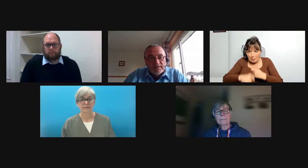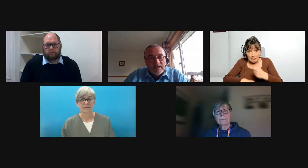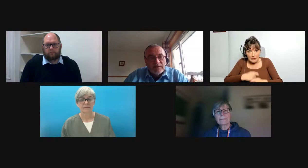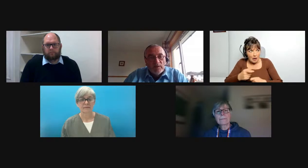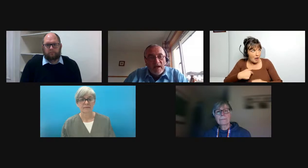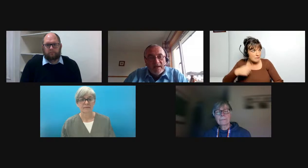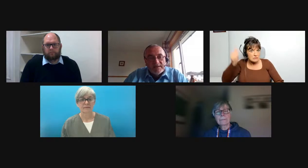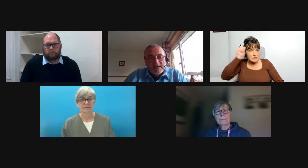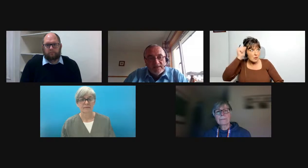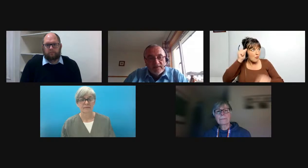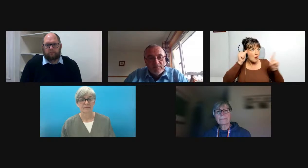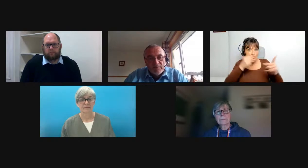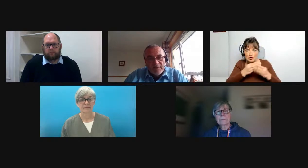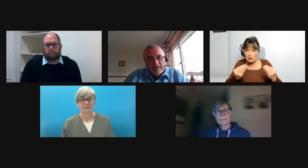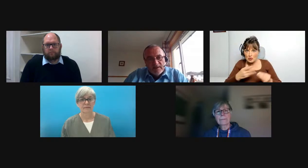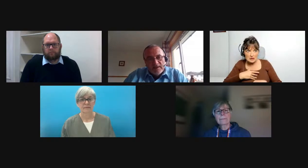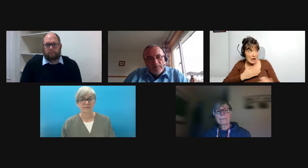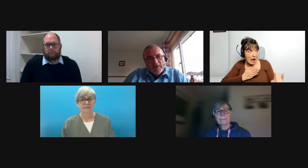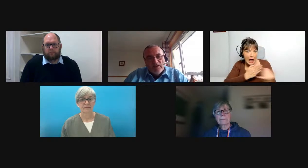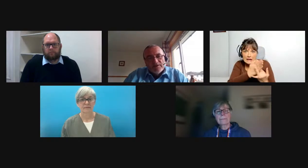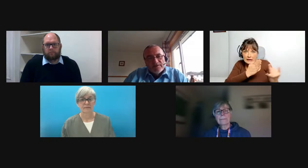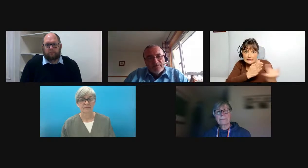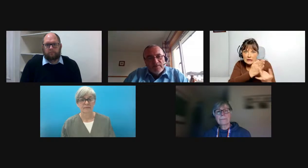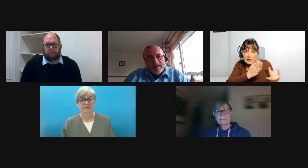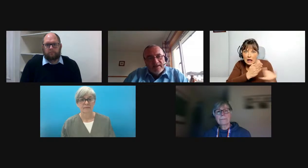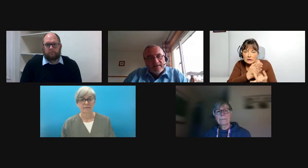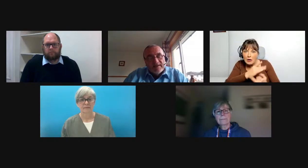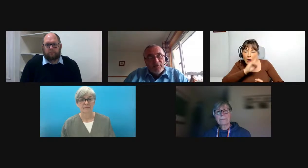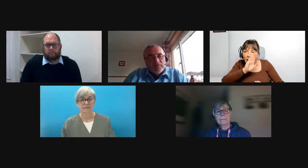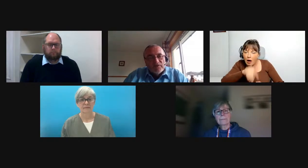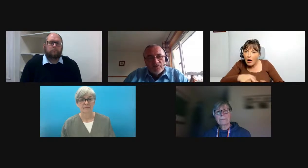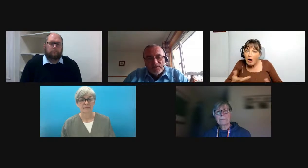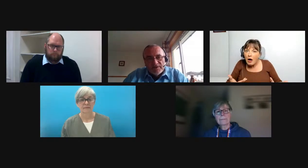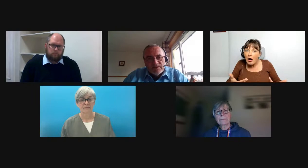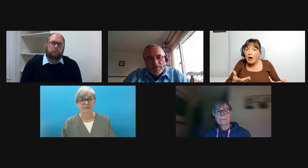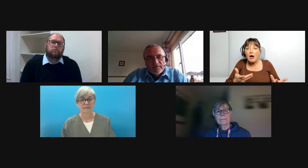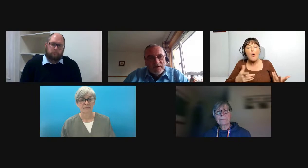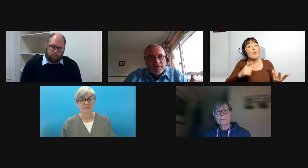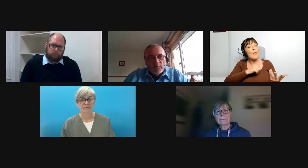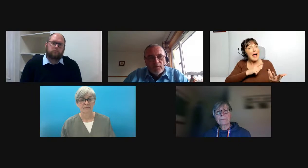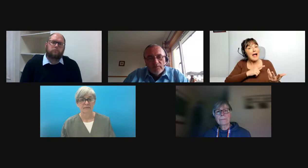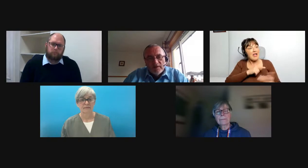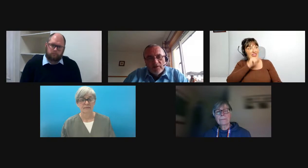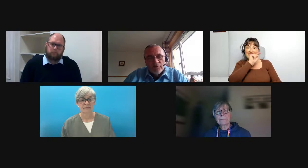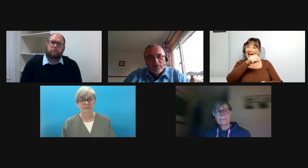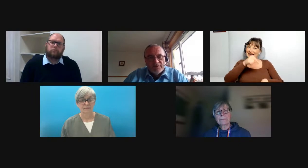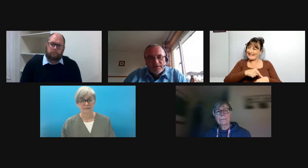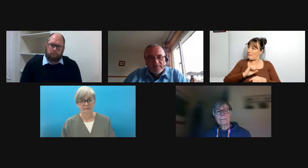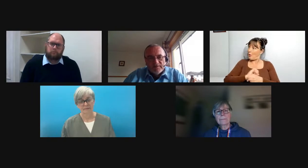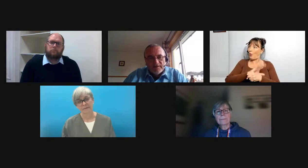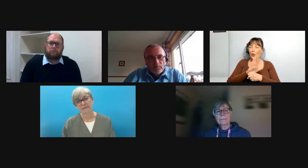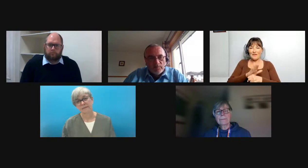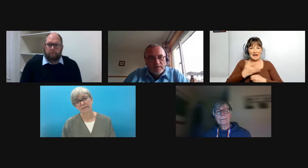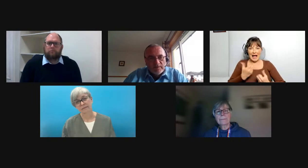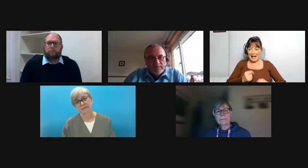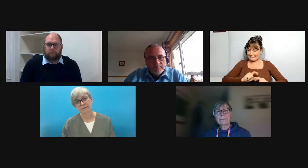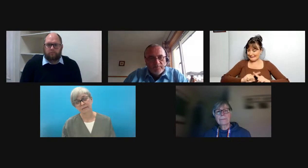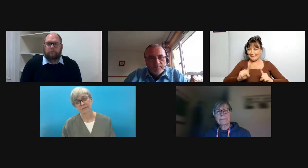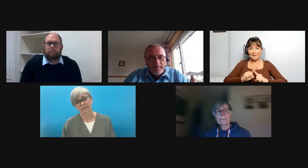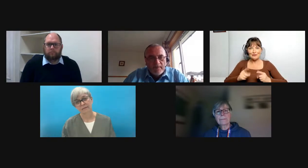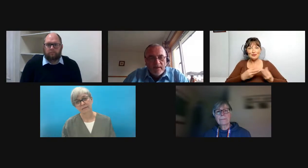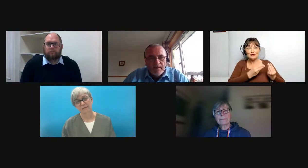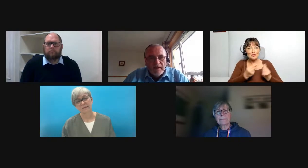resources and were accessing them, because different resources were available across